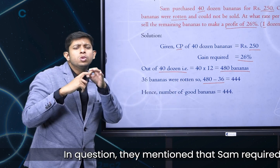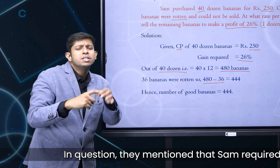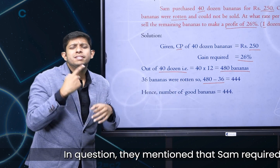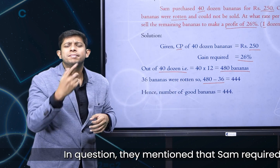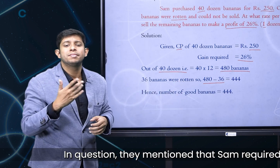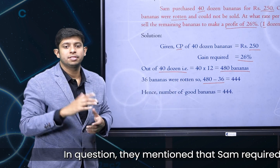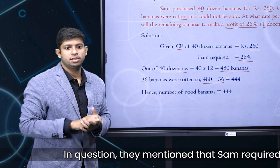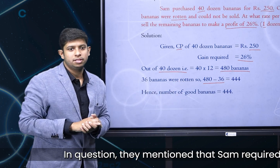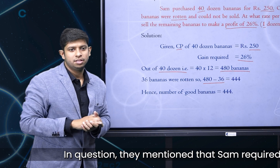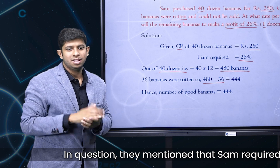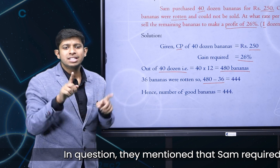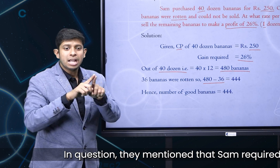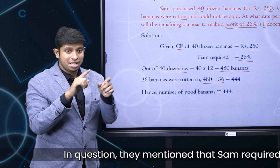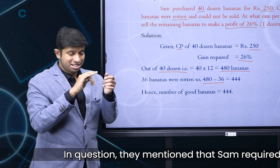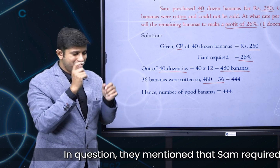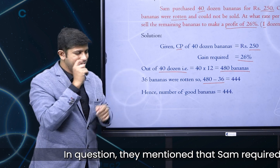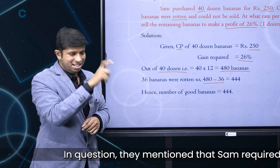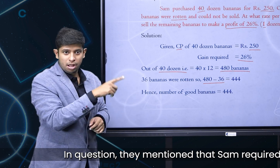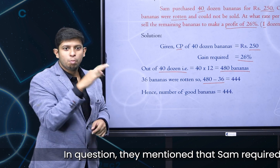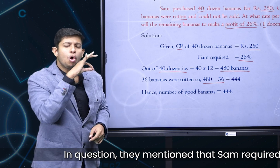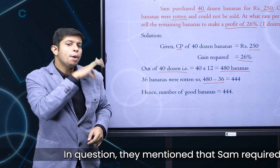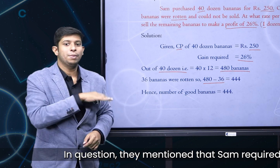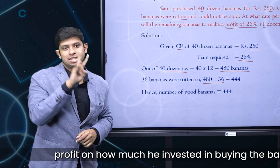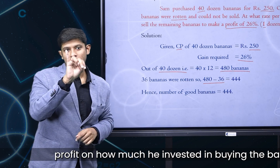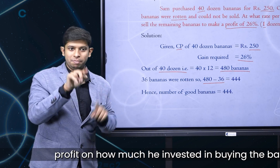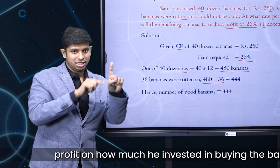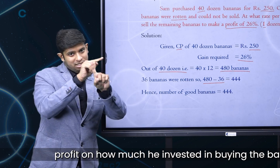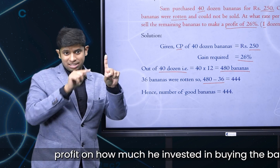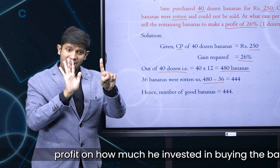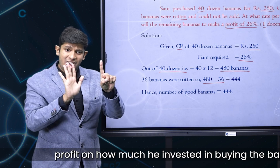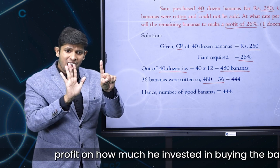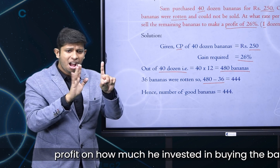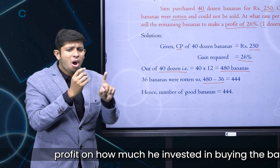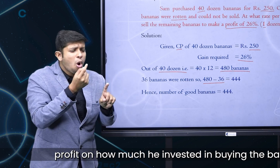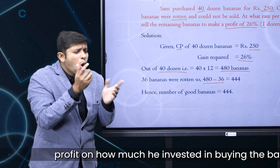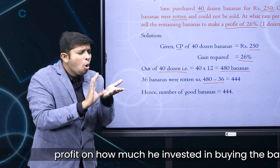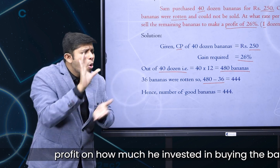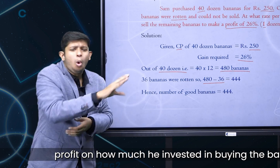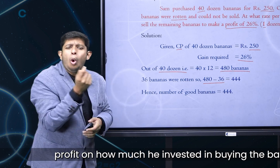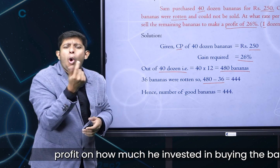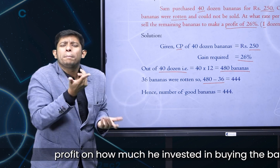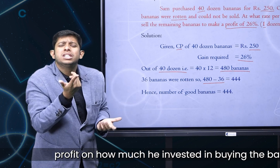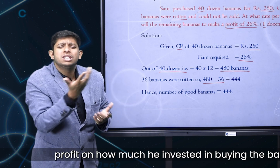In question, they mentioned that Sam required 26% profit on how much he invested in buying the